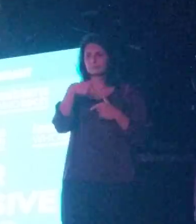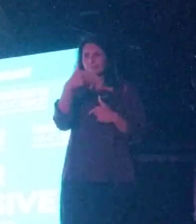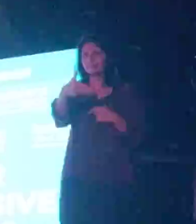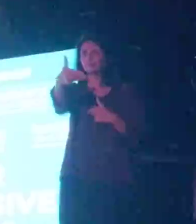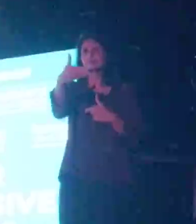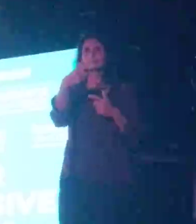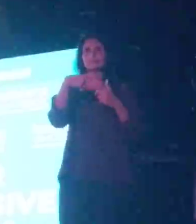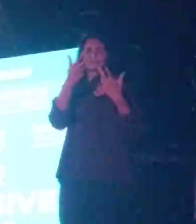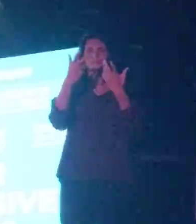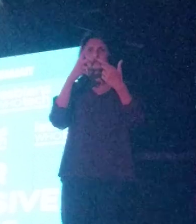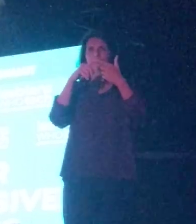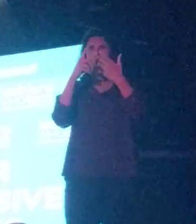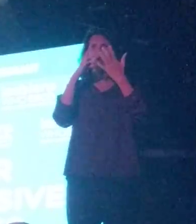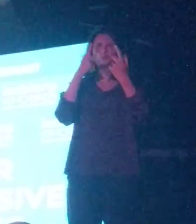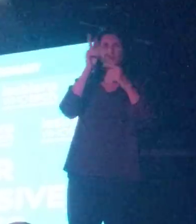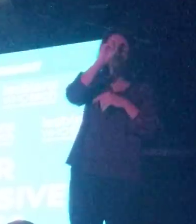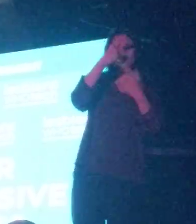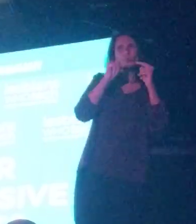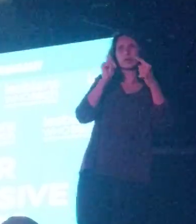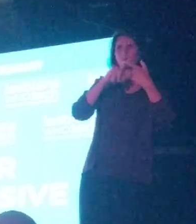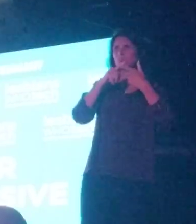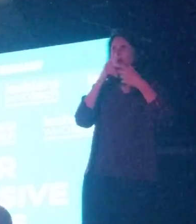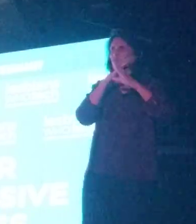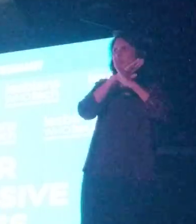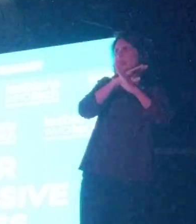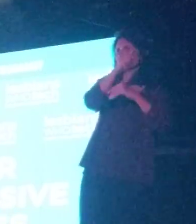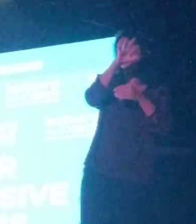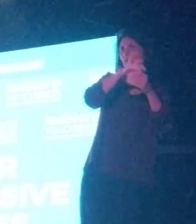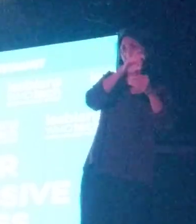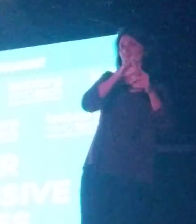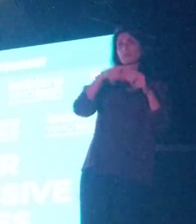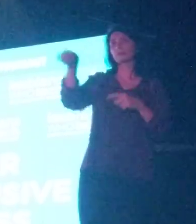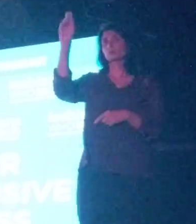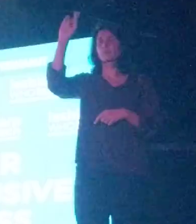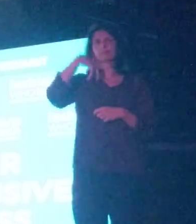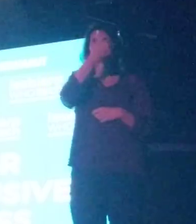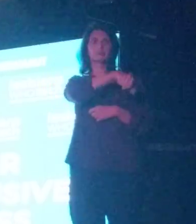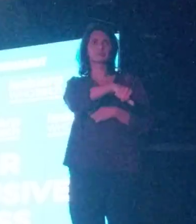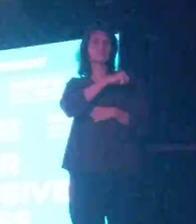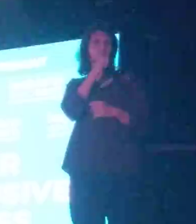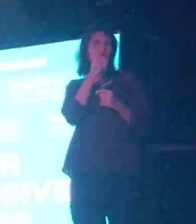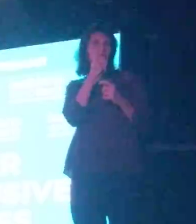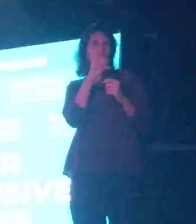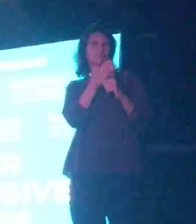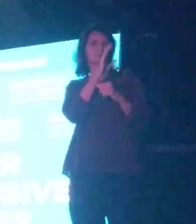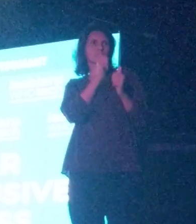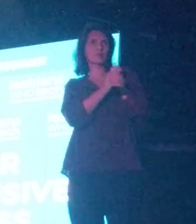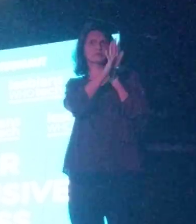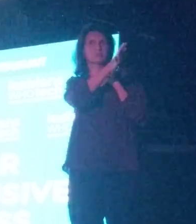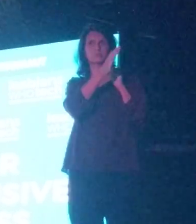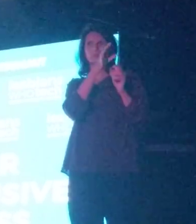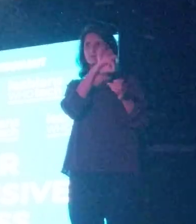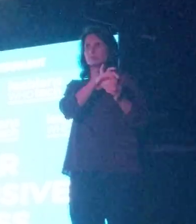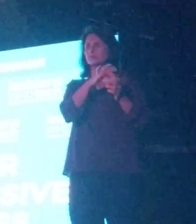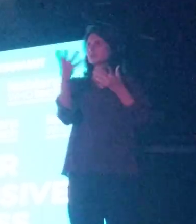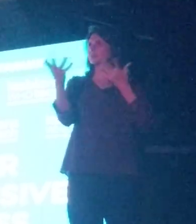voted down. So every possible approach to try to protect us from whatever it is they're doing, and there